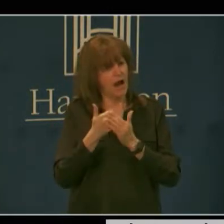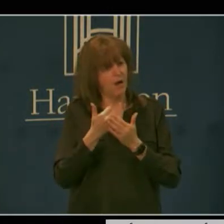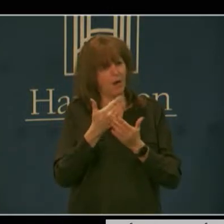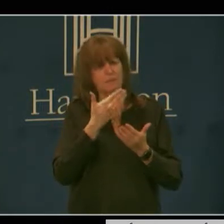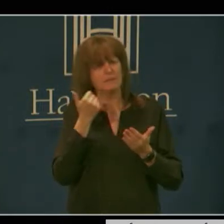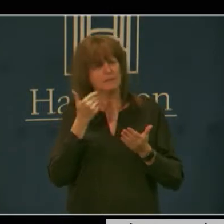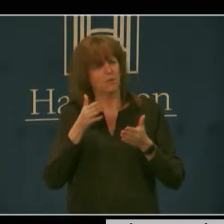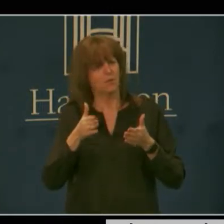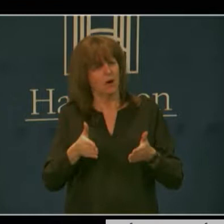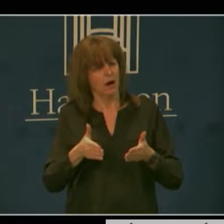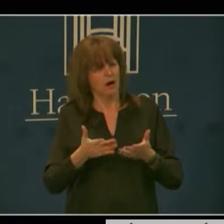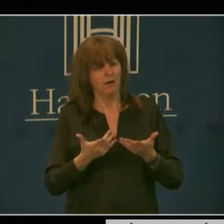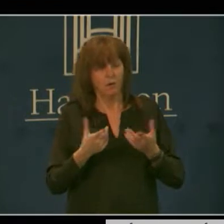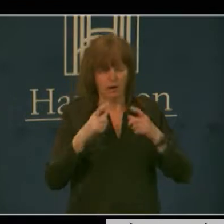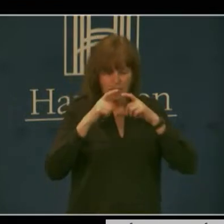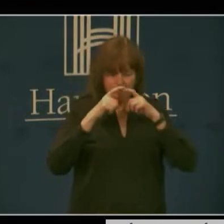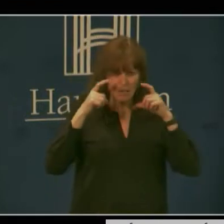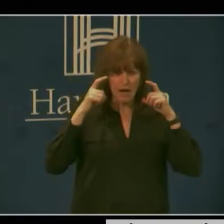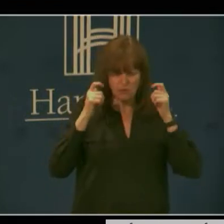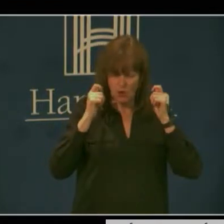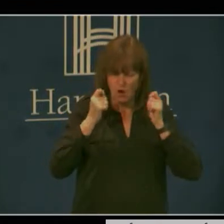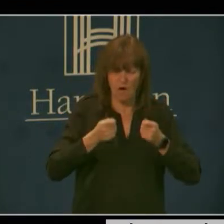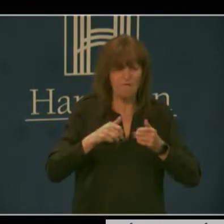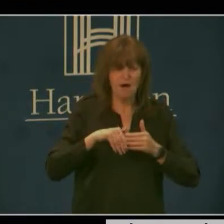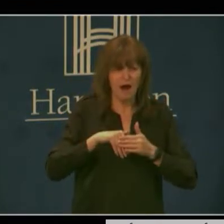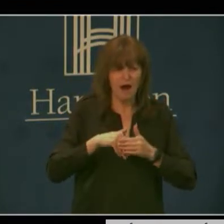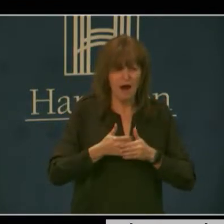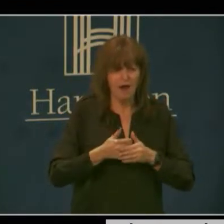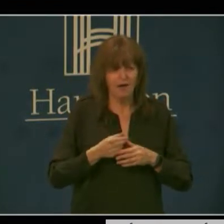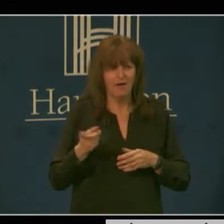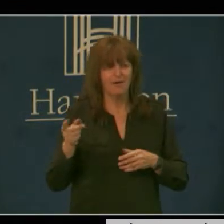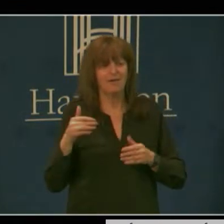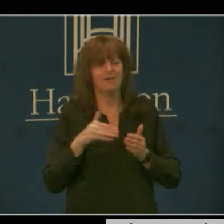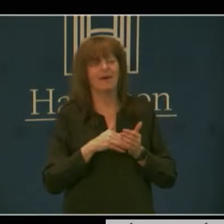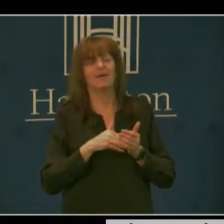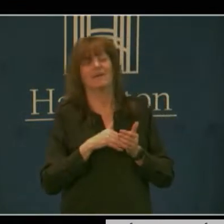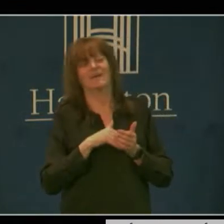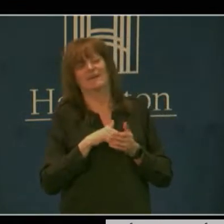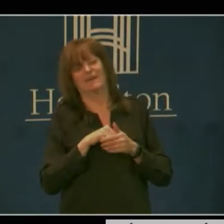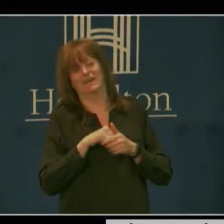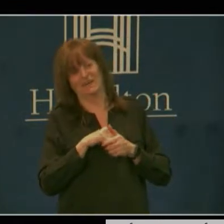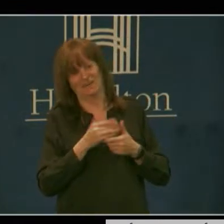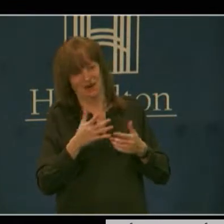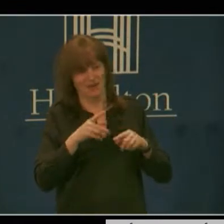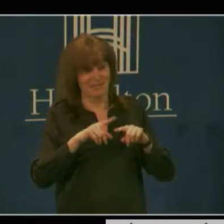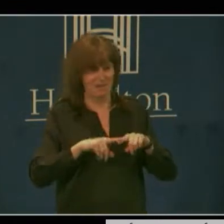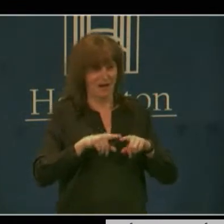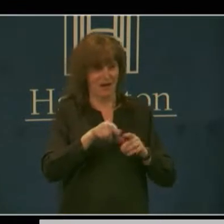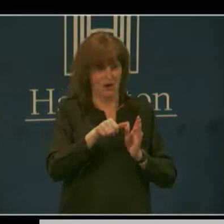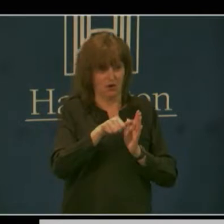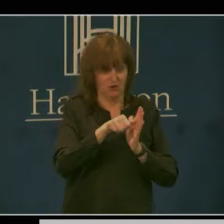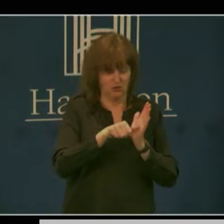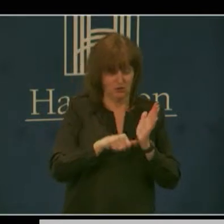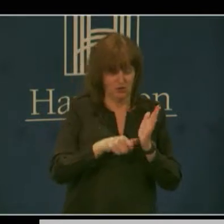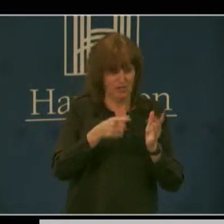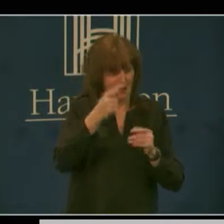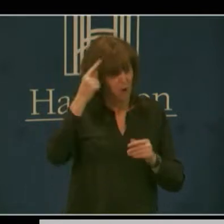So I guess if you're practicing as a neurosurgeon or an infectious disease, okay, then I think that would be important. Okay.